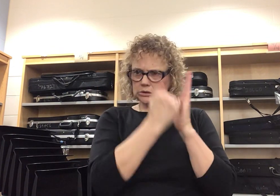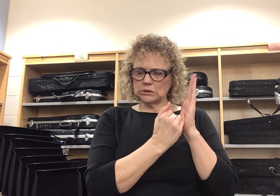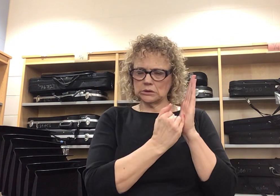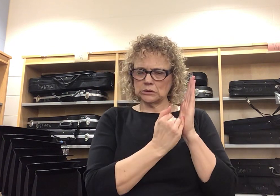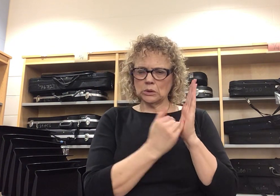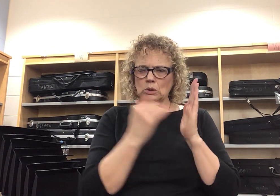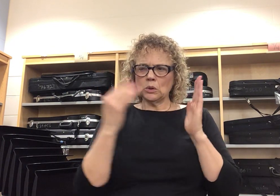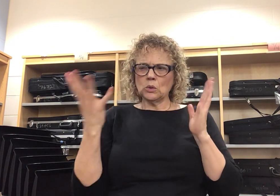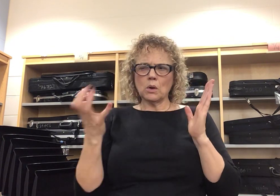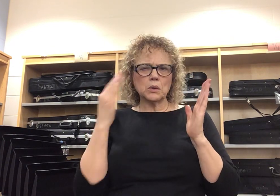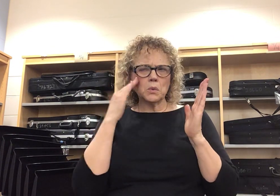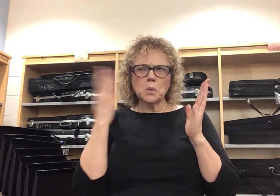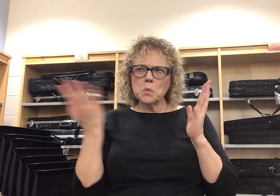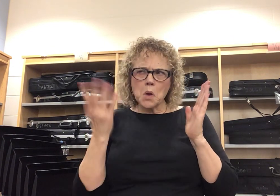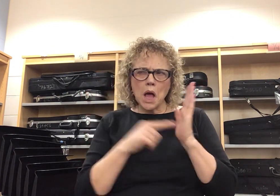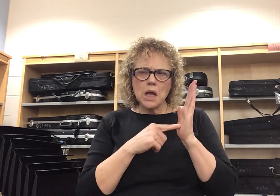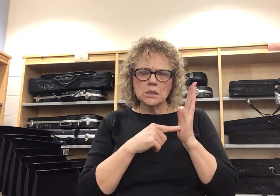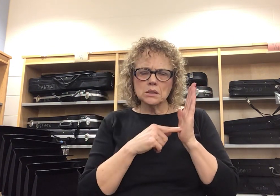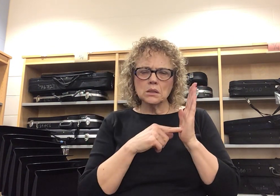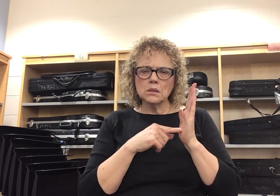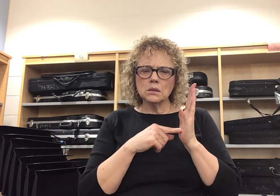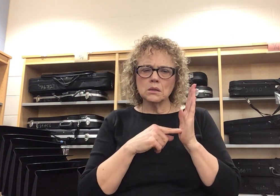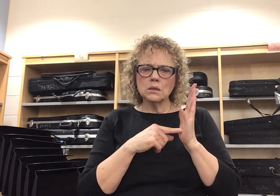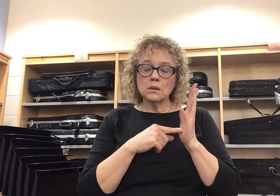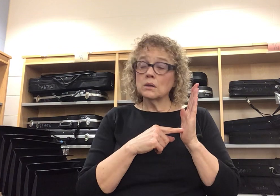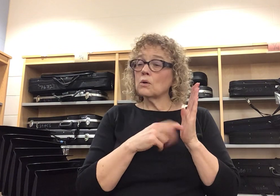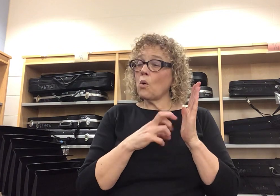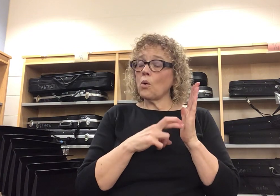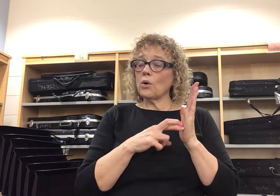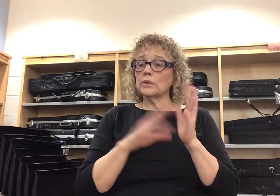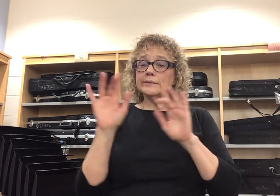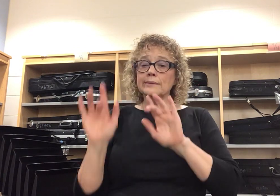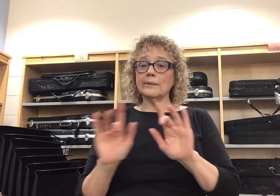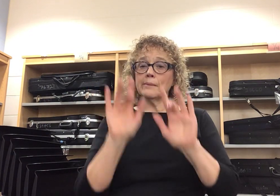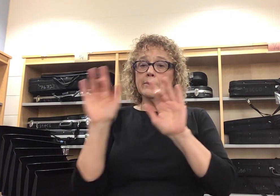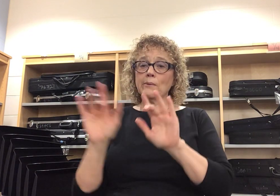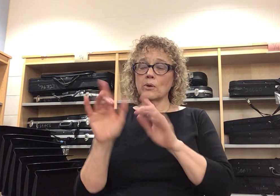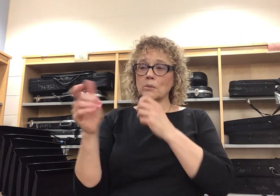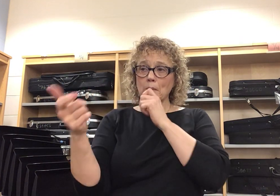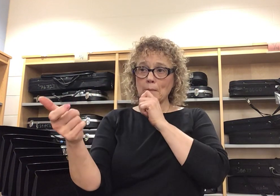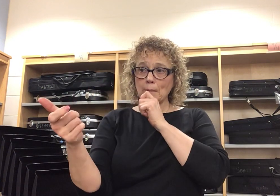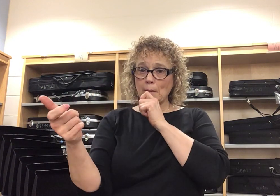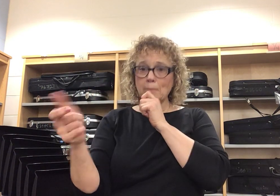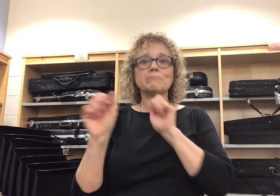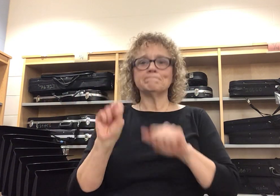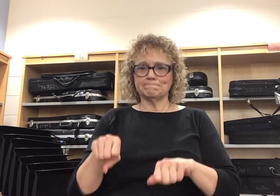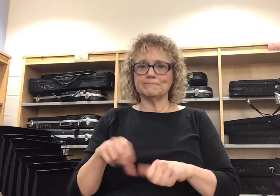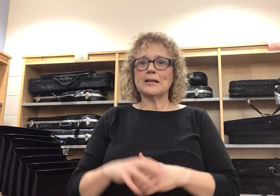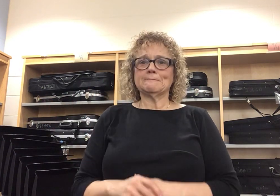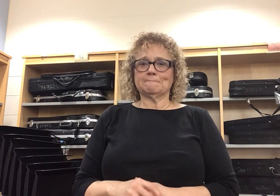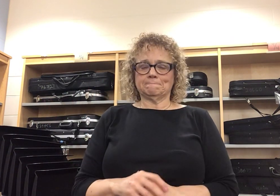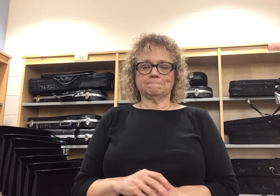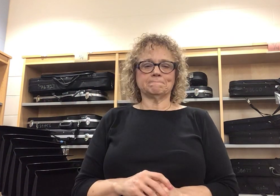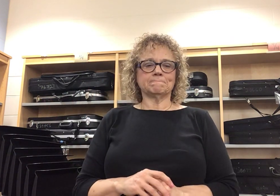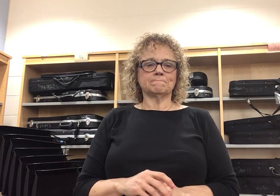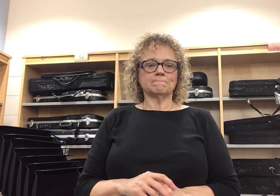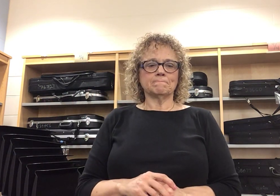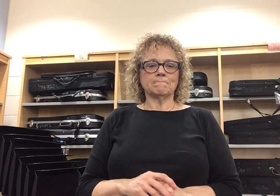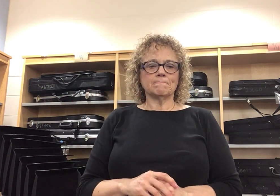remember, okay? Or if you want to take a little tape recorder, that's fine too, like you see on TV. Excuse me. And you can